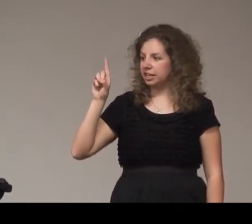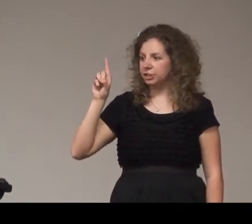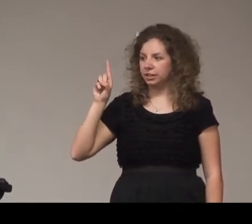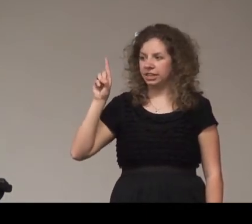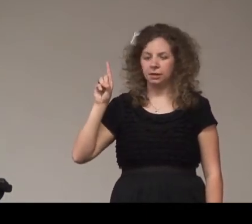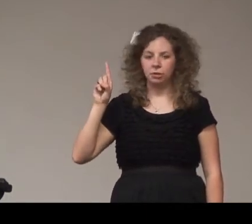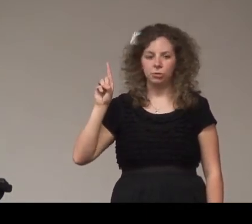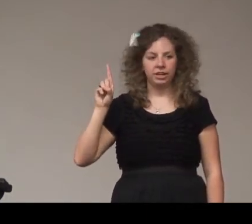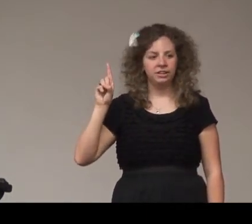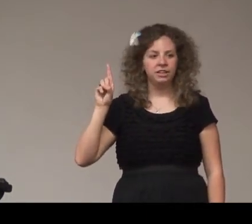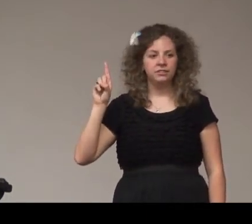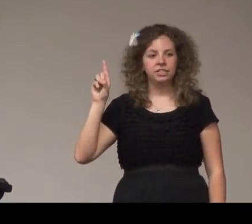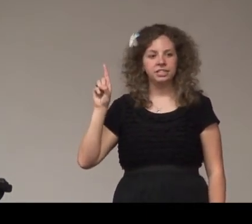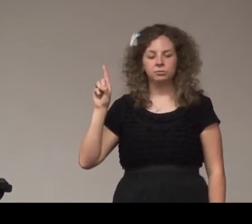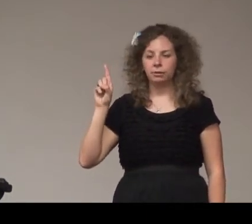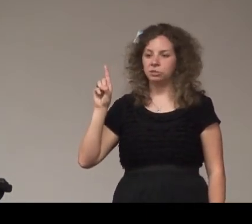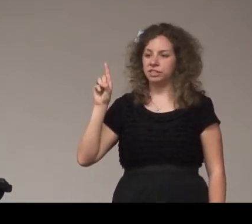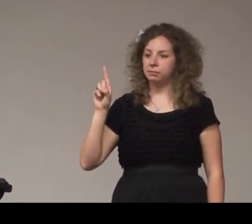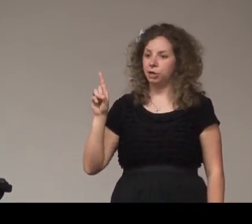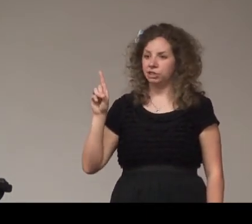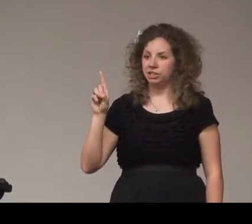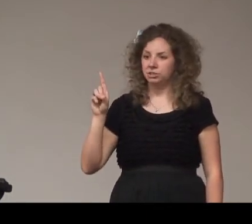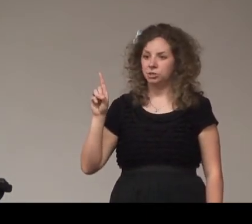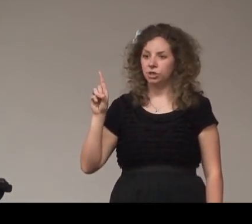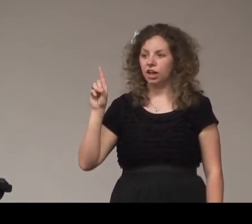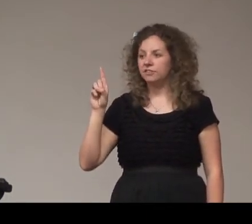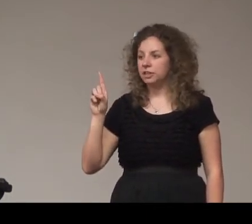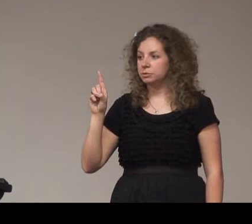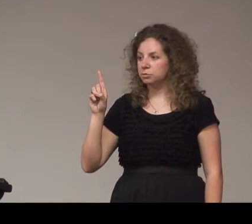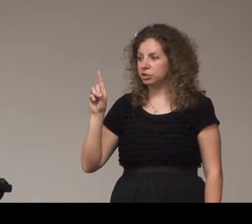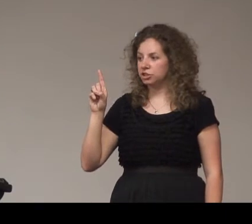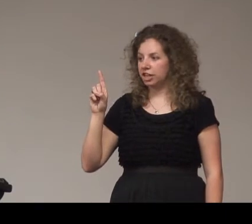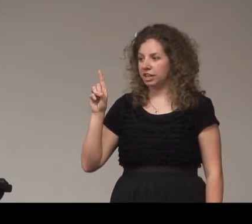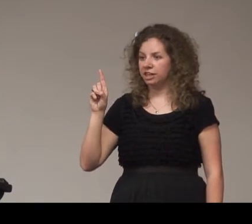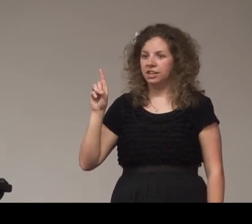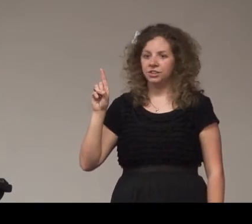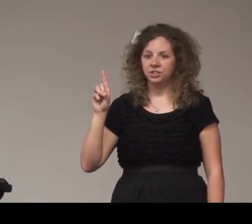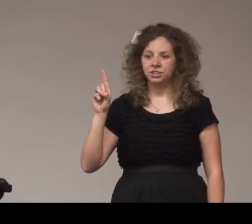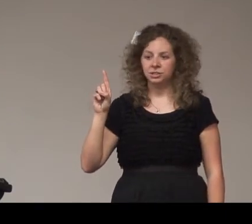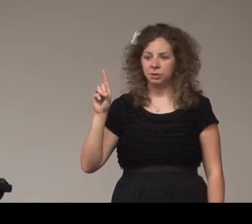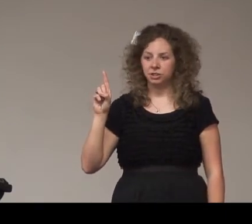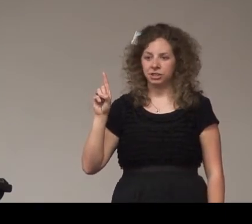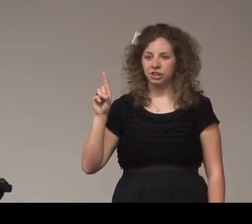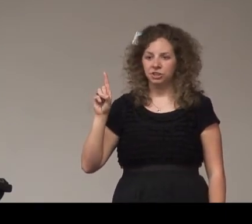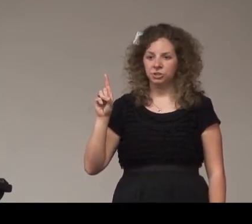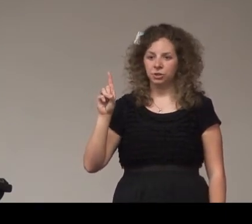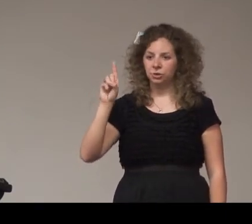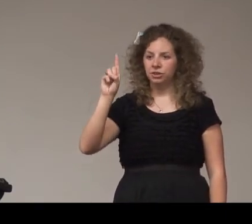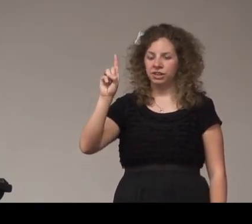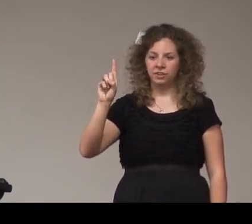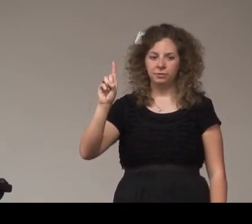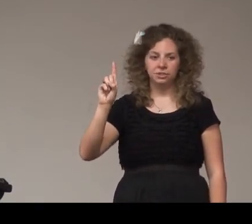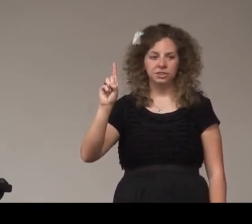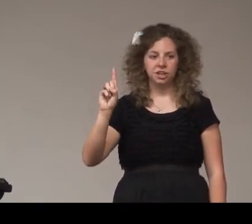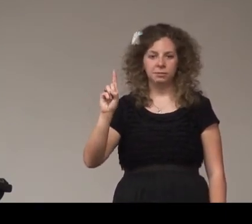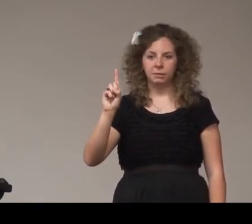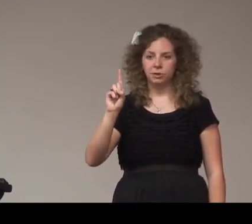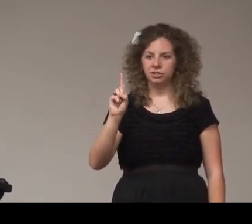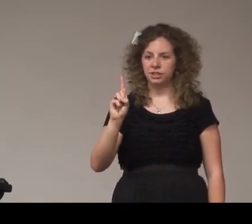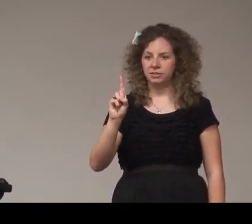do like a number 1, this can represent a person. So a lot of times when you're signing, then this is a person. So if I was to talk about a person that was